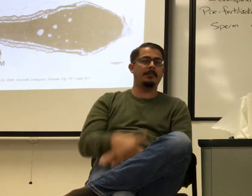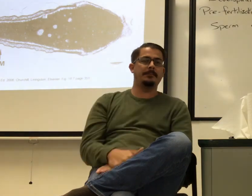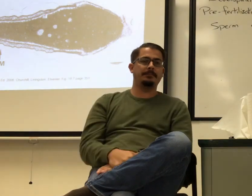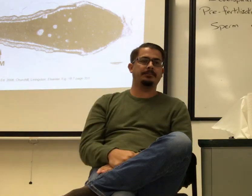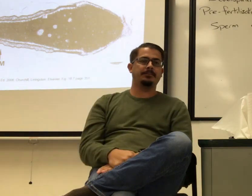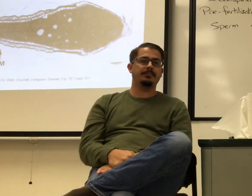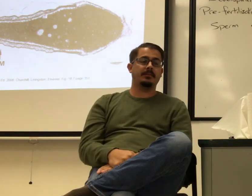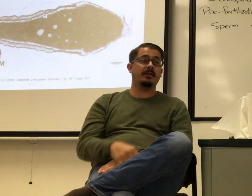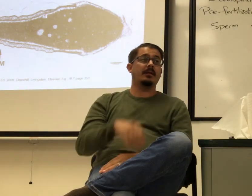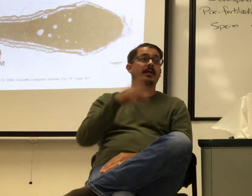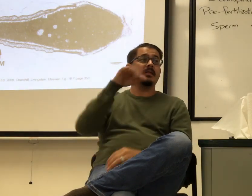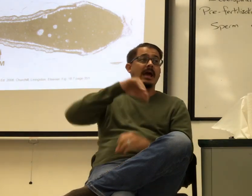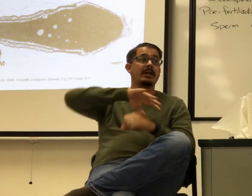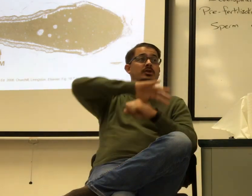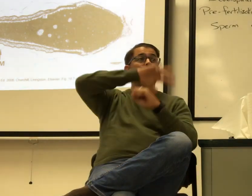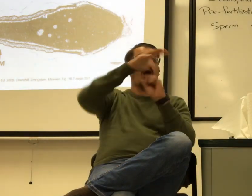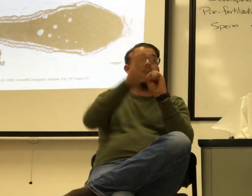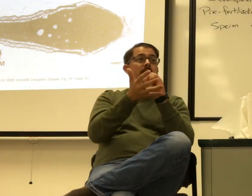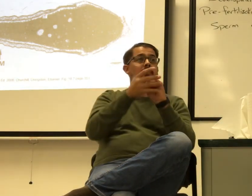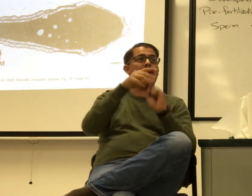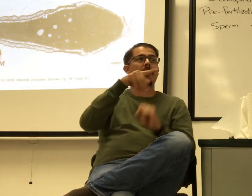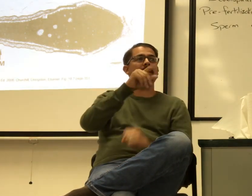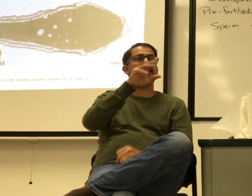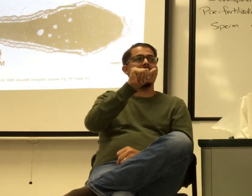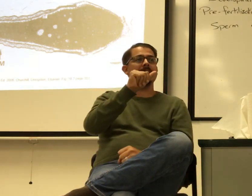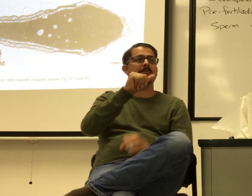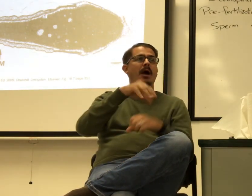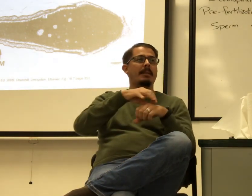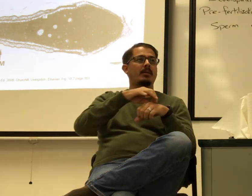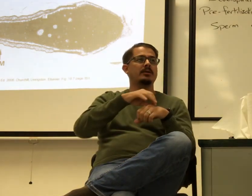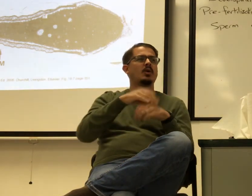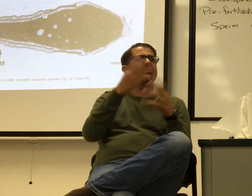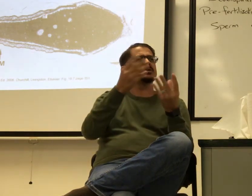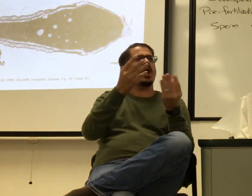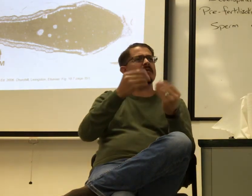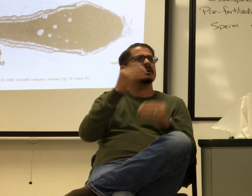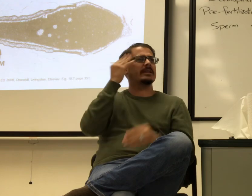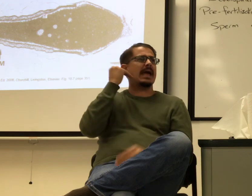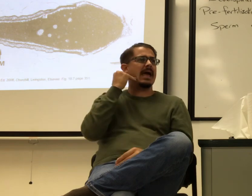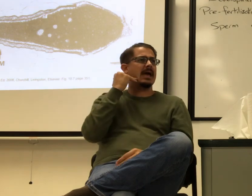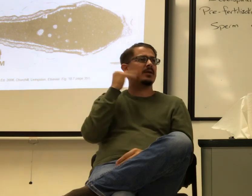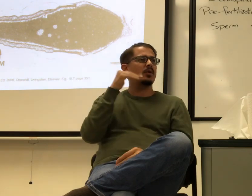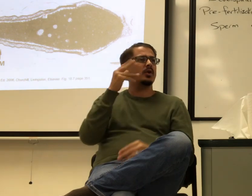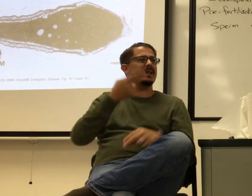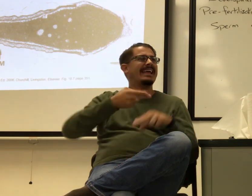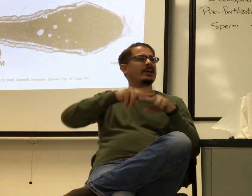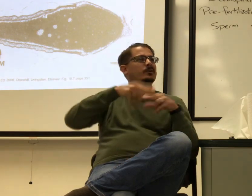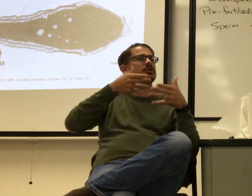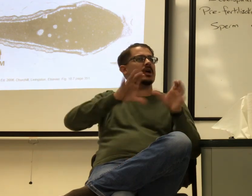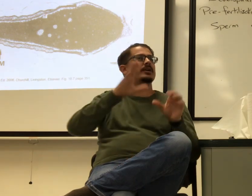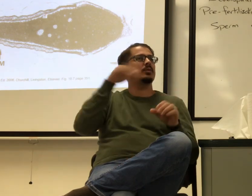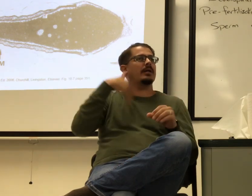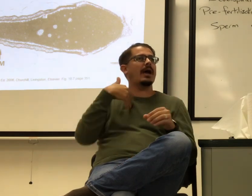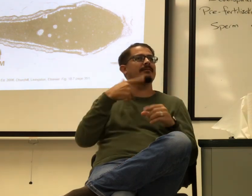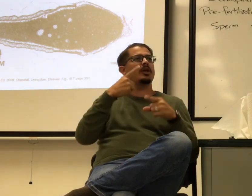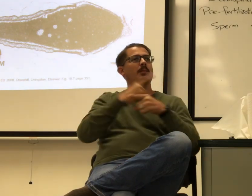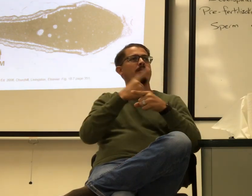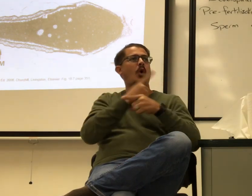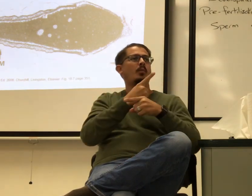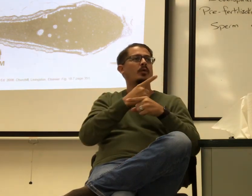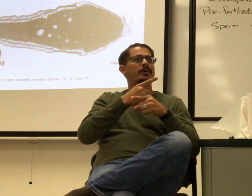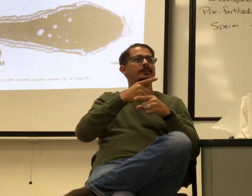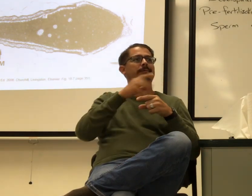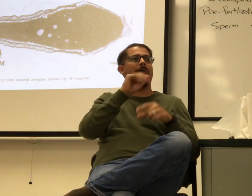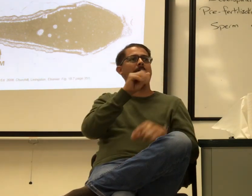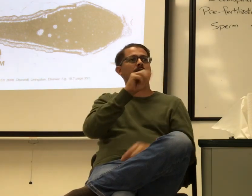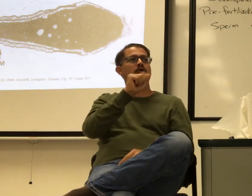And that's surrounded by the plasma membrane. So the softening of the sperm head, it kind of increases the chances that you'll have the appropriate